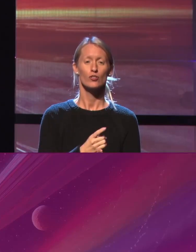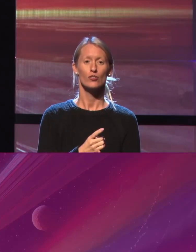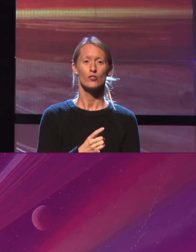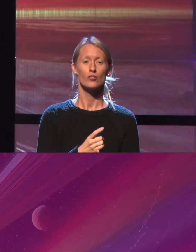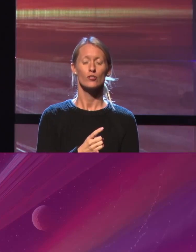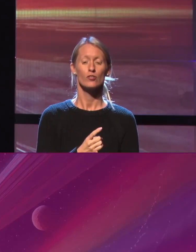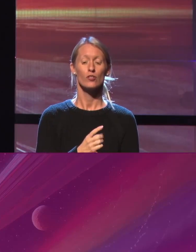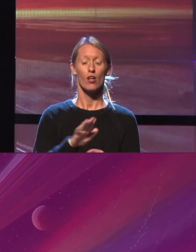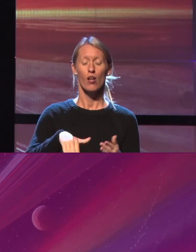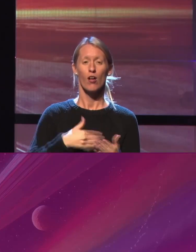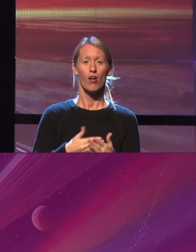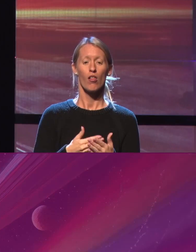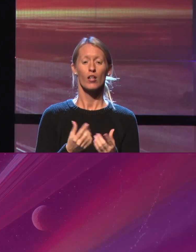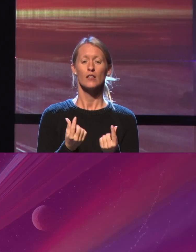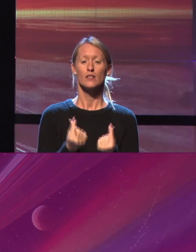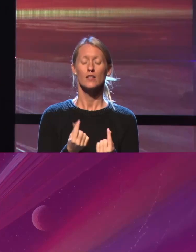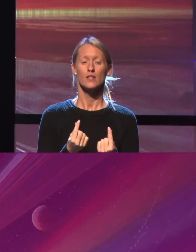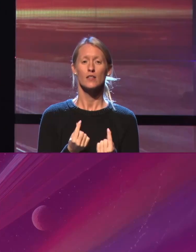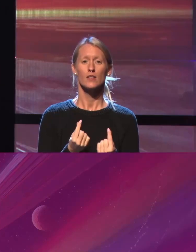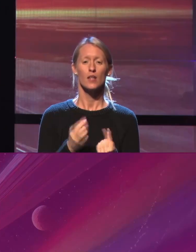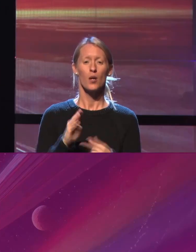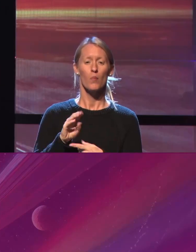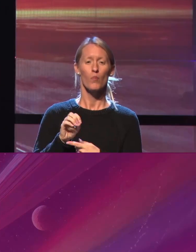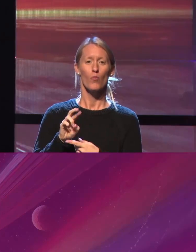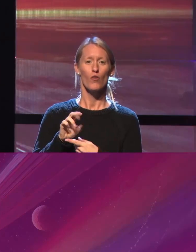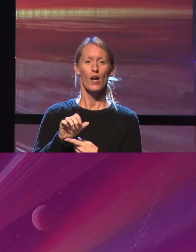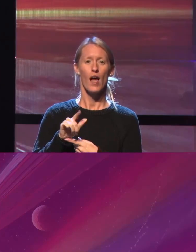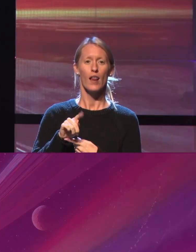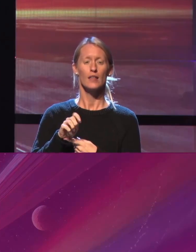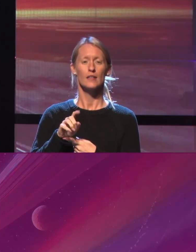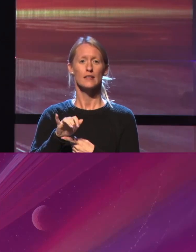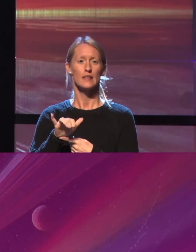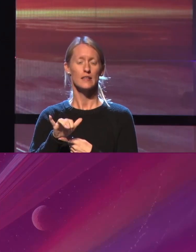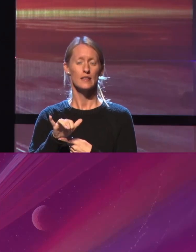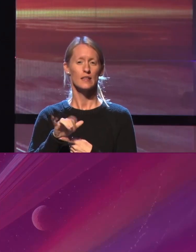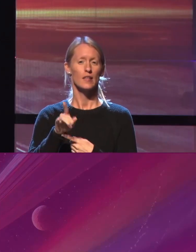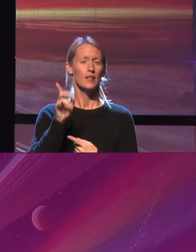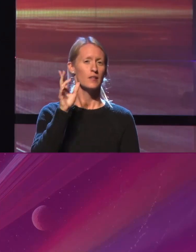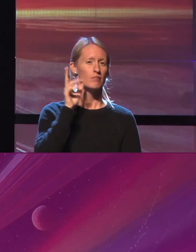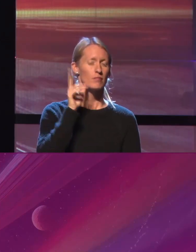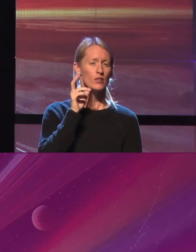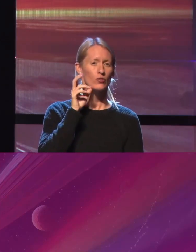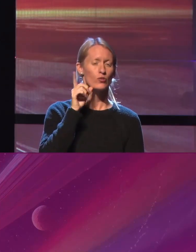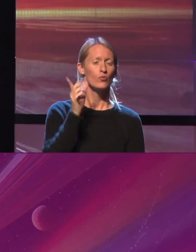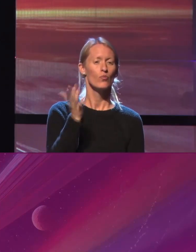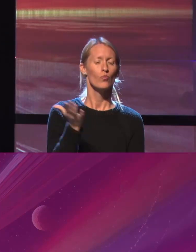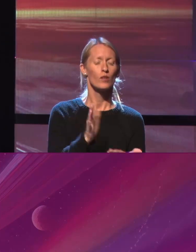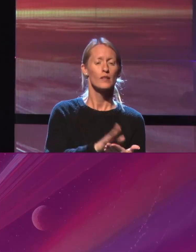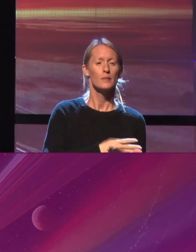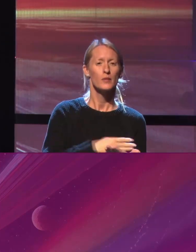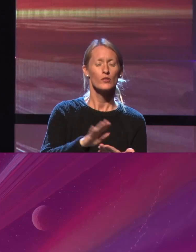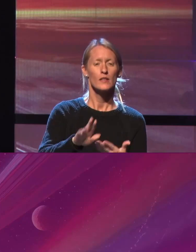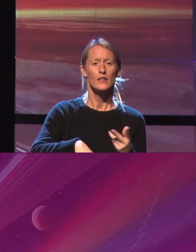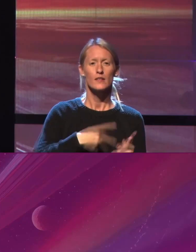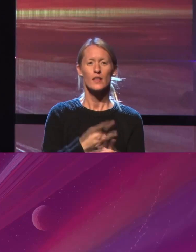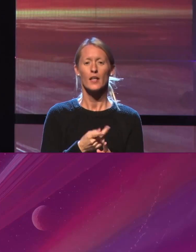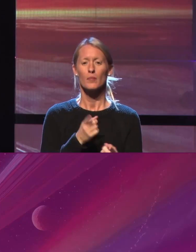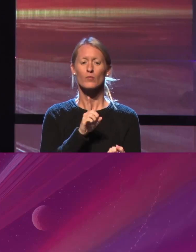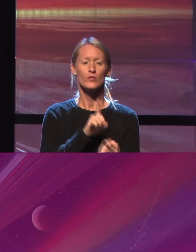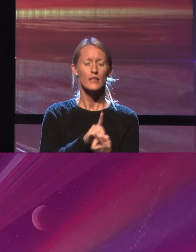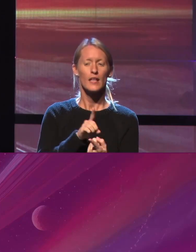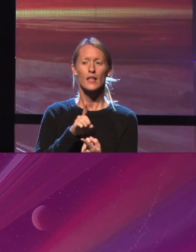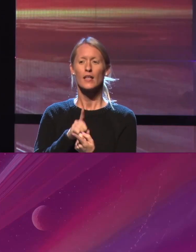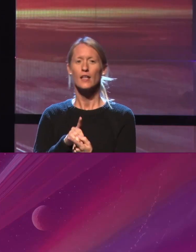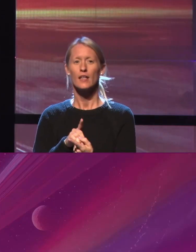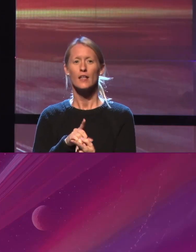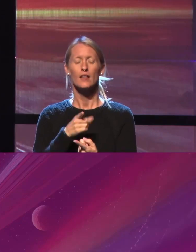my morality. It was all about, what music I listened to. It was all about who I dated or who I didn't date. It was all about whether or not